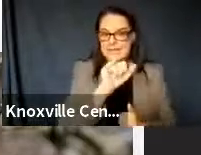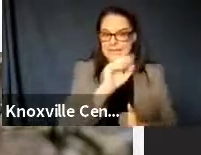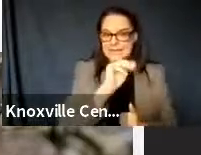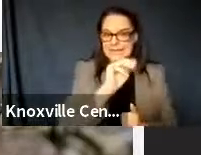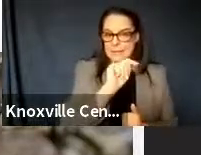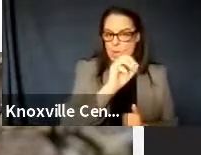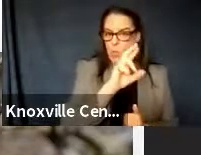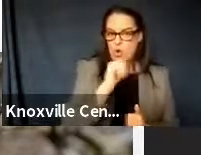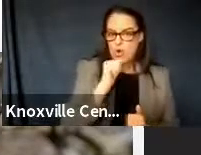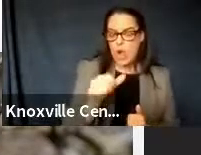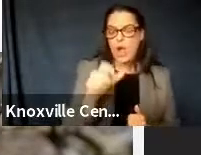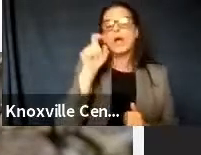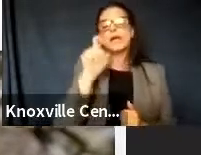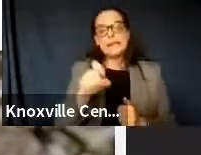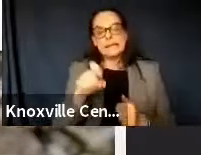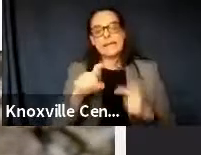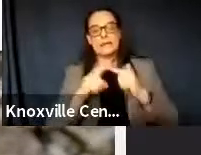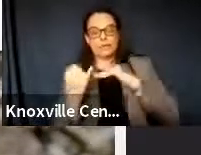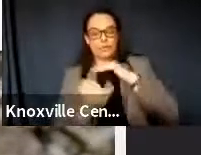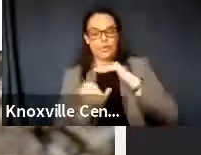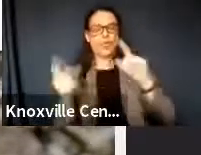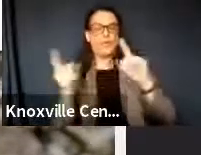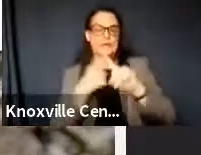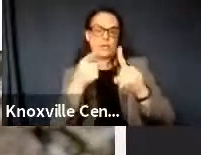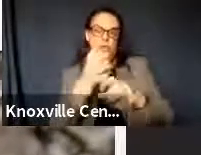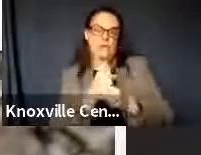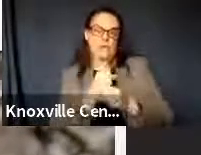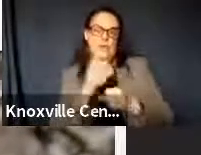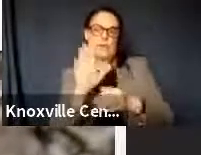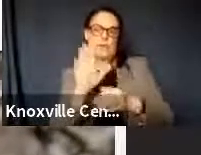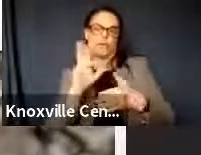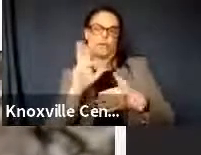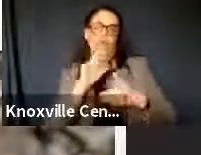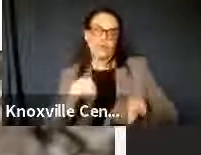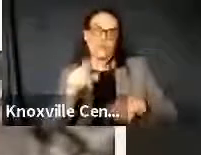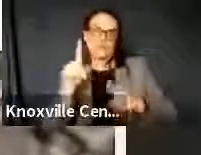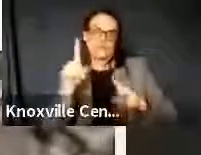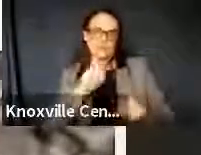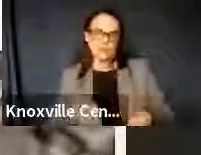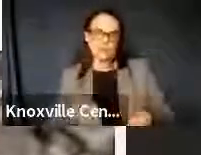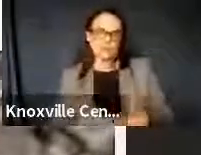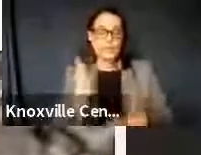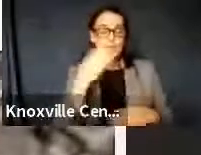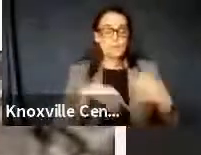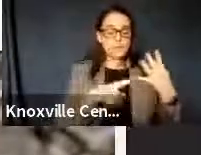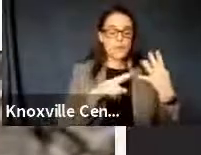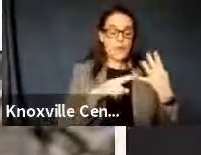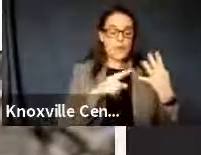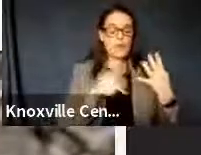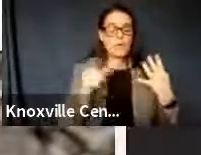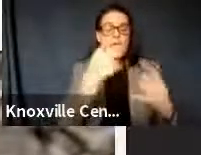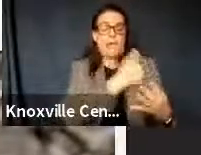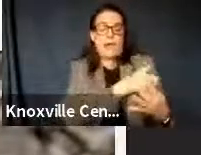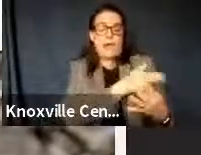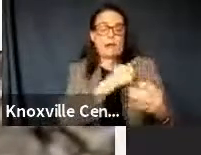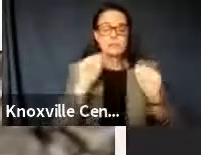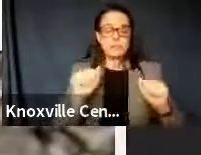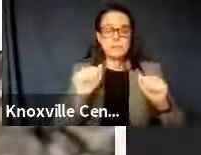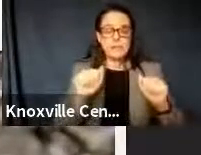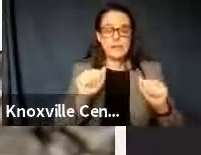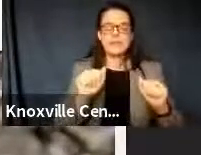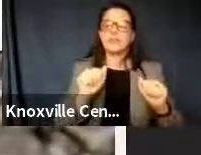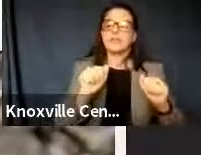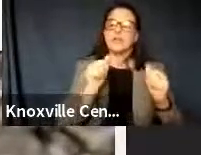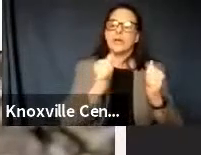to quarantine until you get your results. Our fourth benchmark, healthcare systems capabilities remain within current